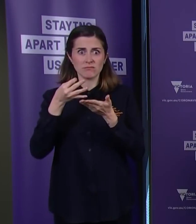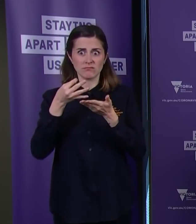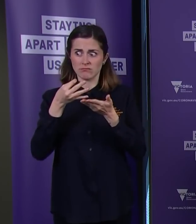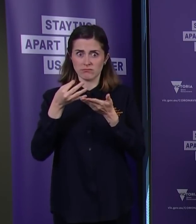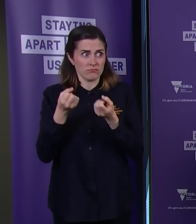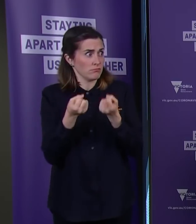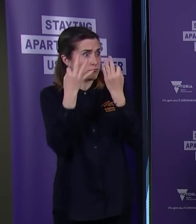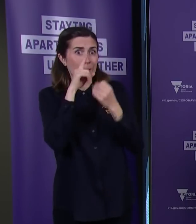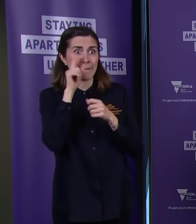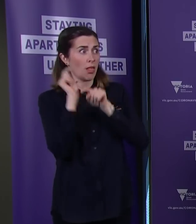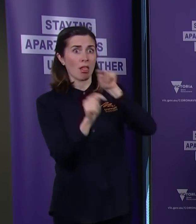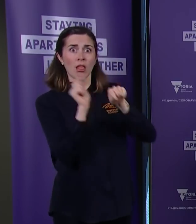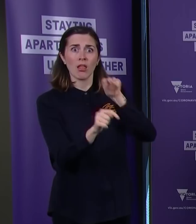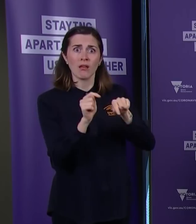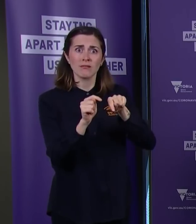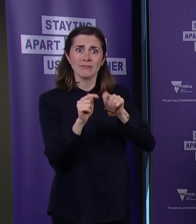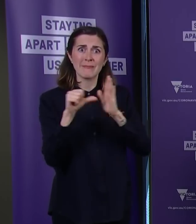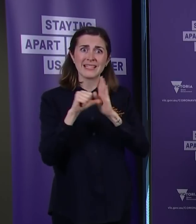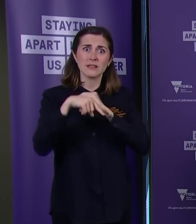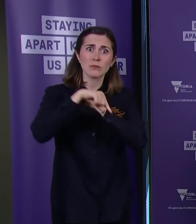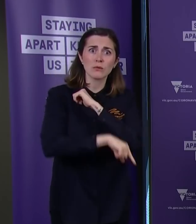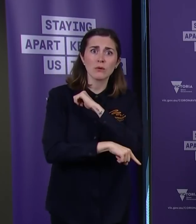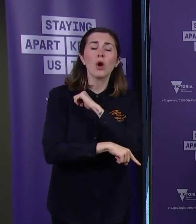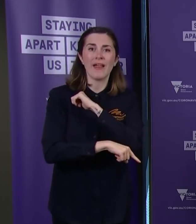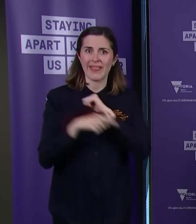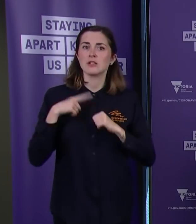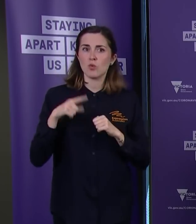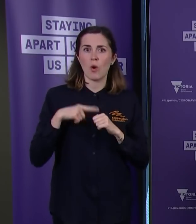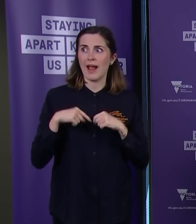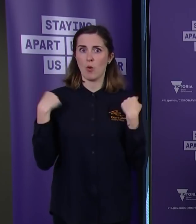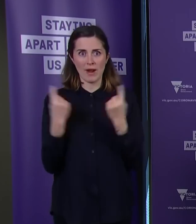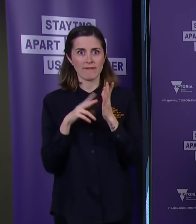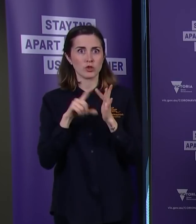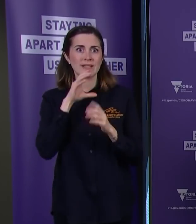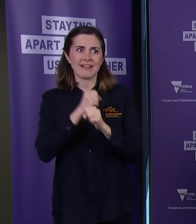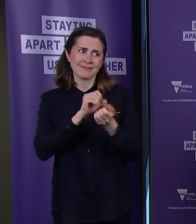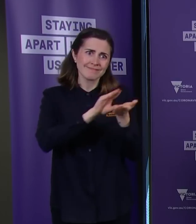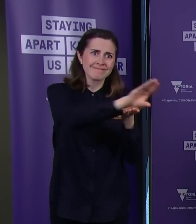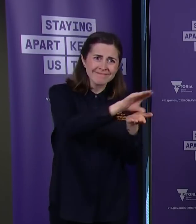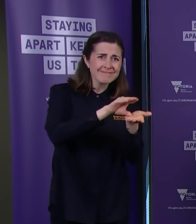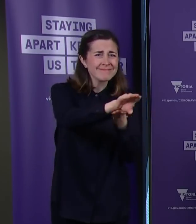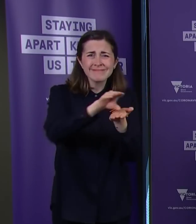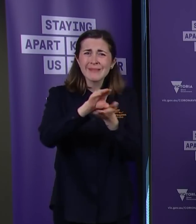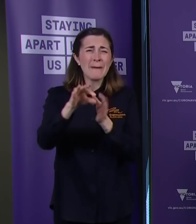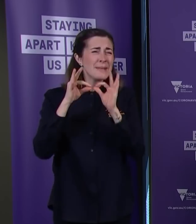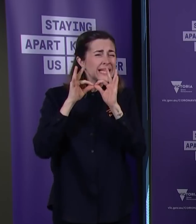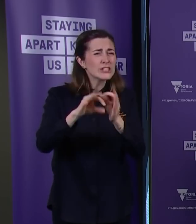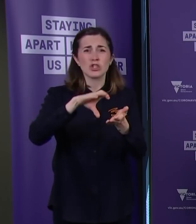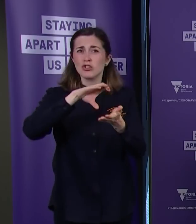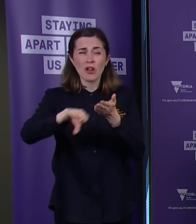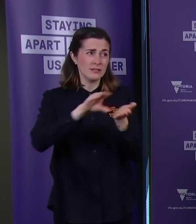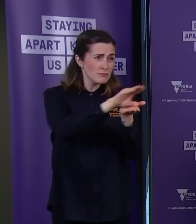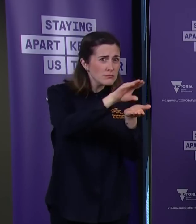has so far invested over $6 billion in supports and assistance for all sorts of